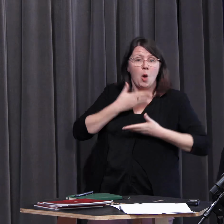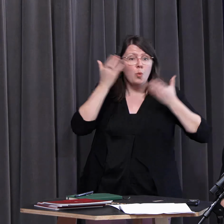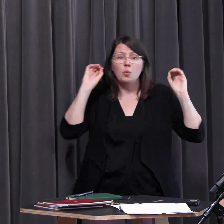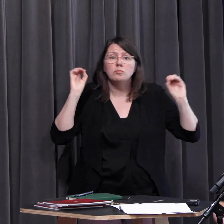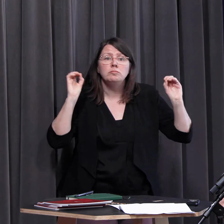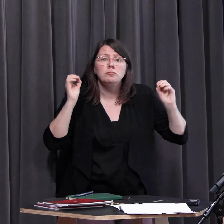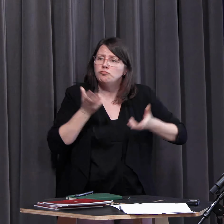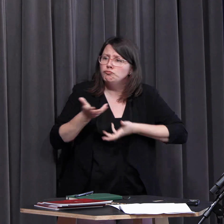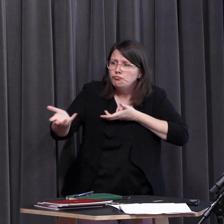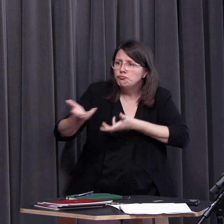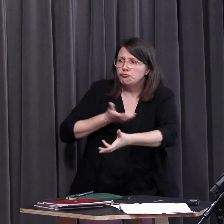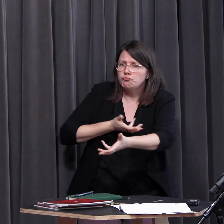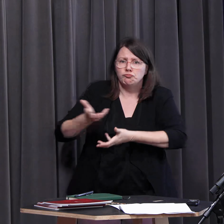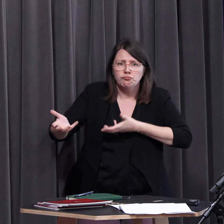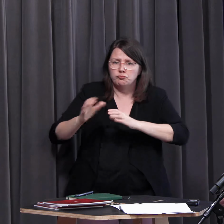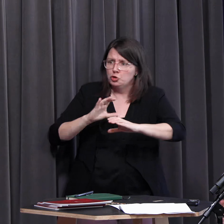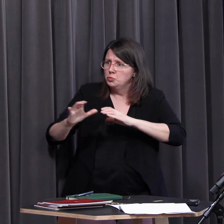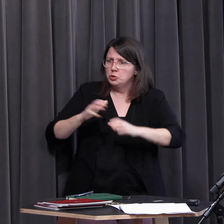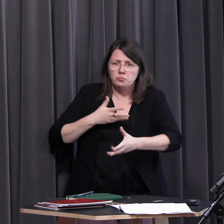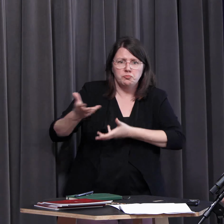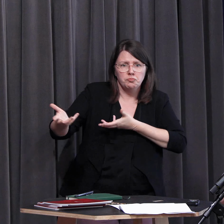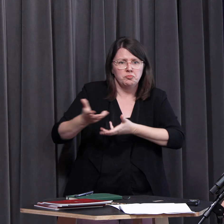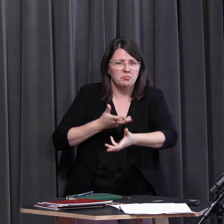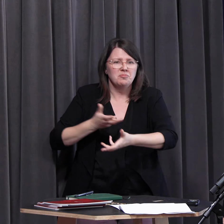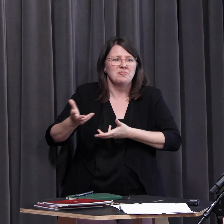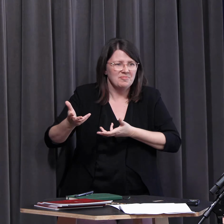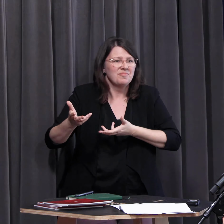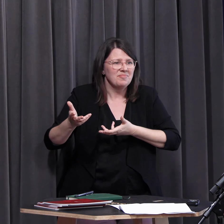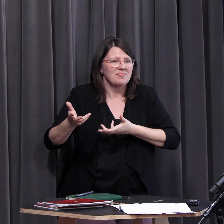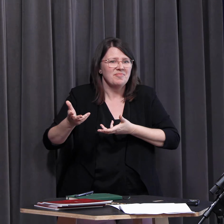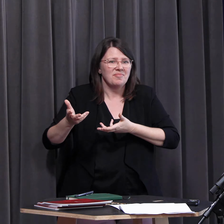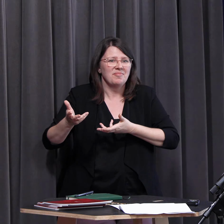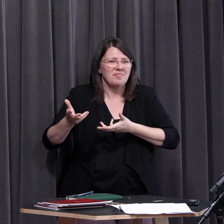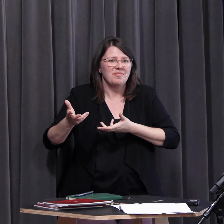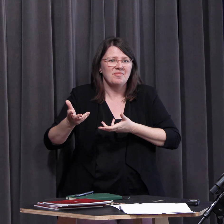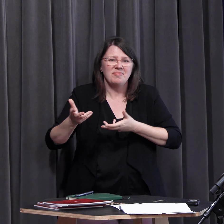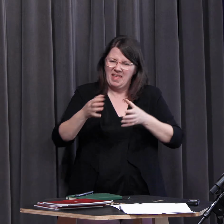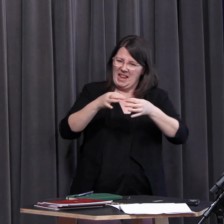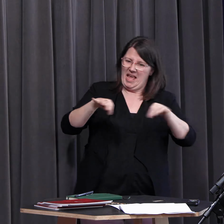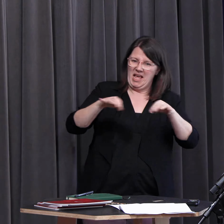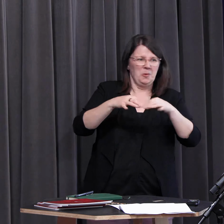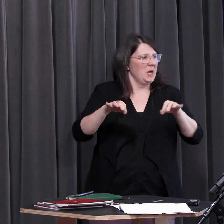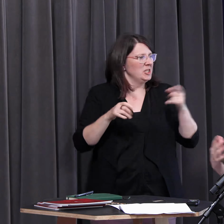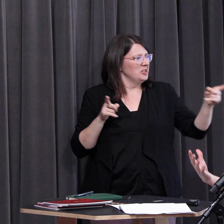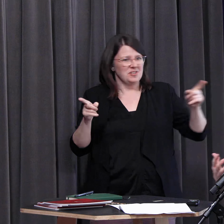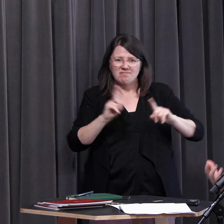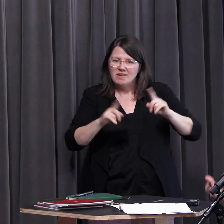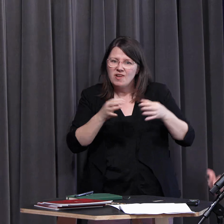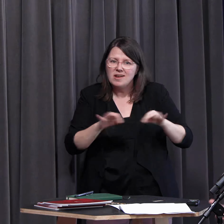And so another big reason why we say, you know, let's move beyond conversations about language and